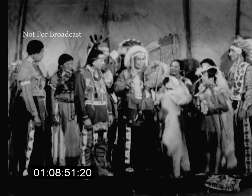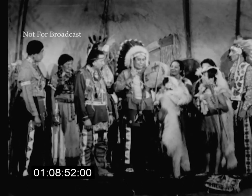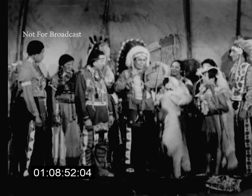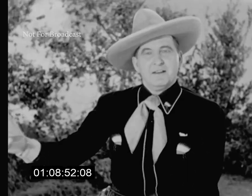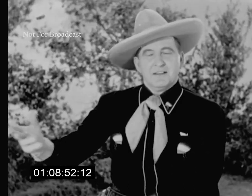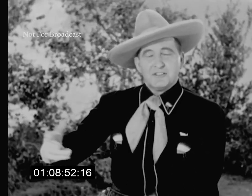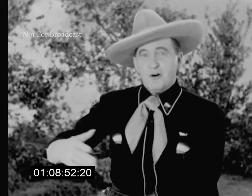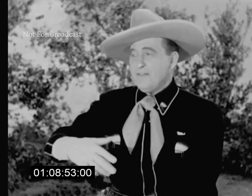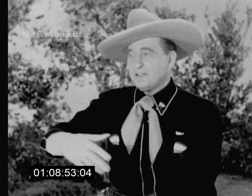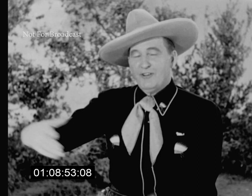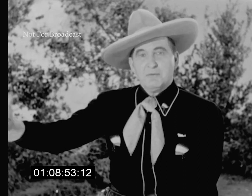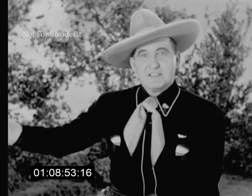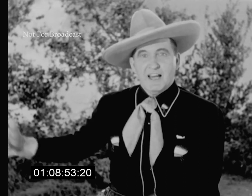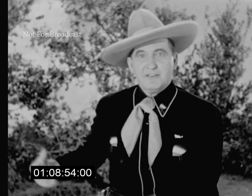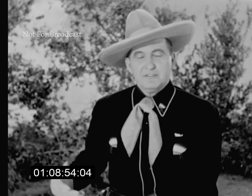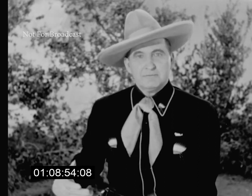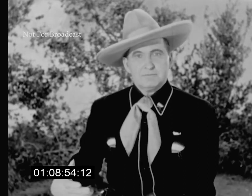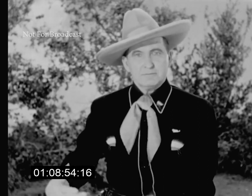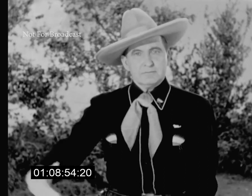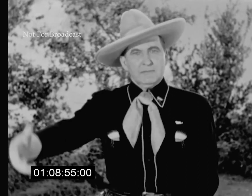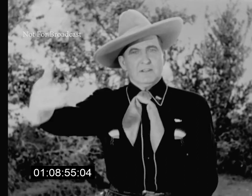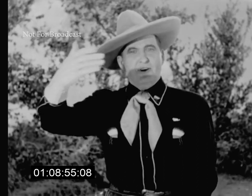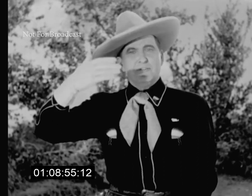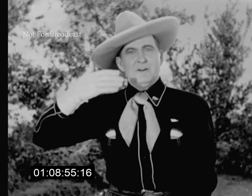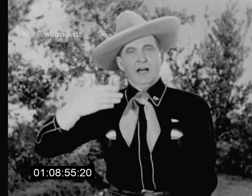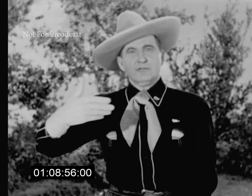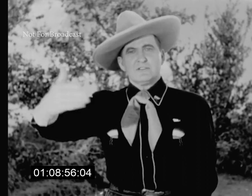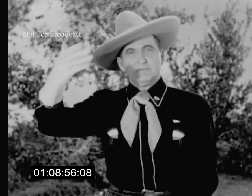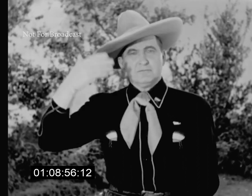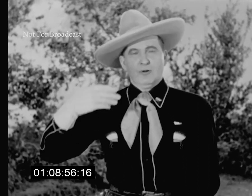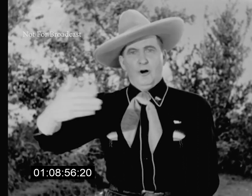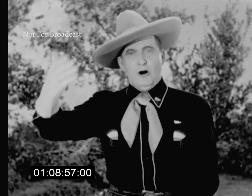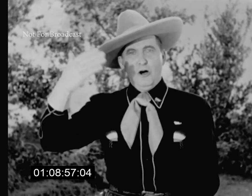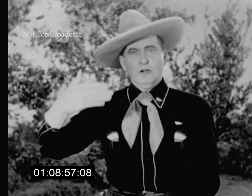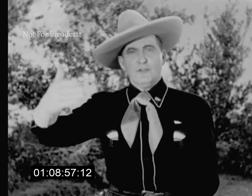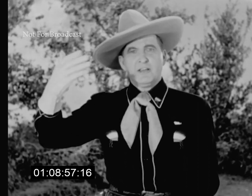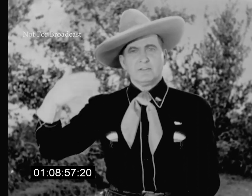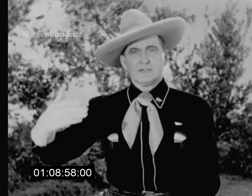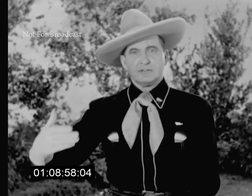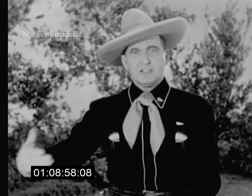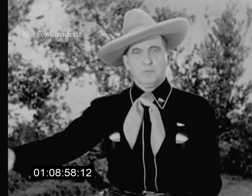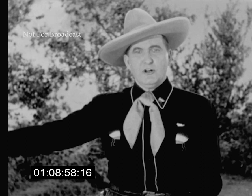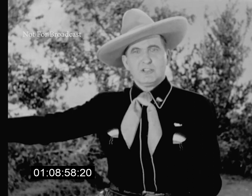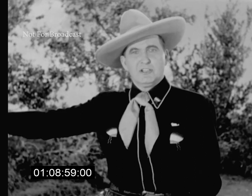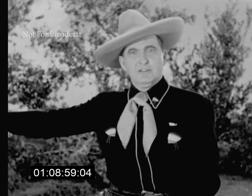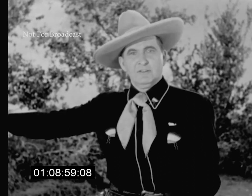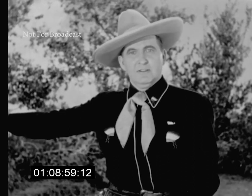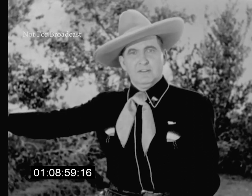Saika. And so after the family is gathered, the father announced all the things these boys have done in